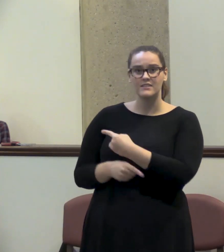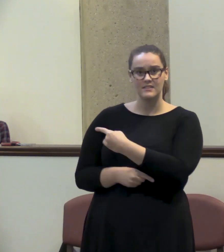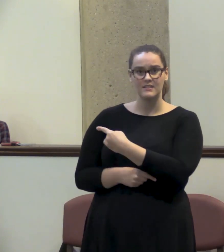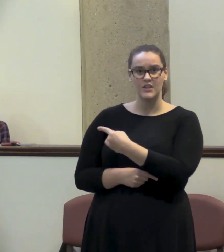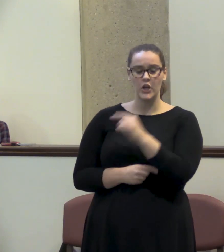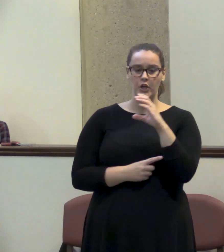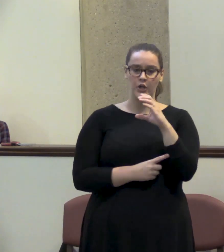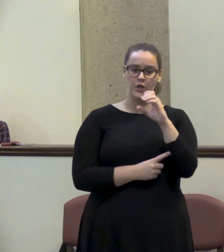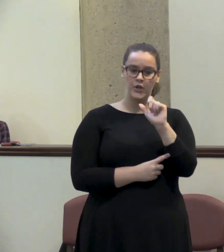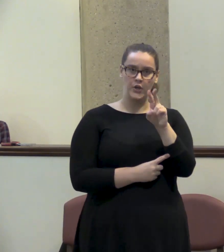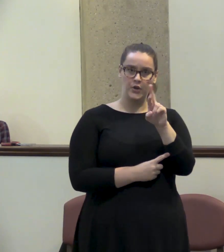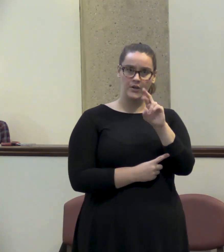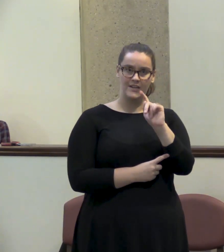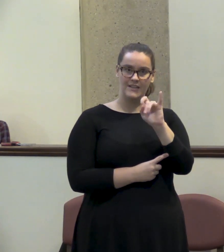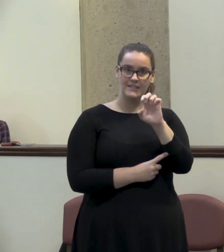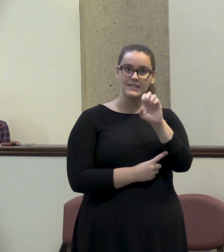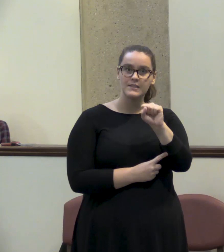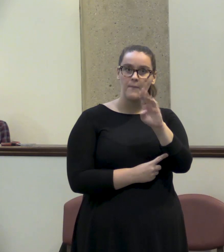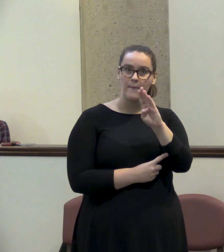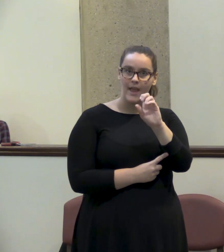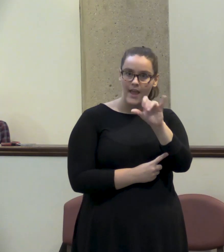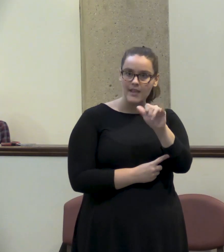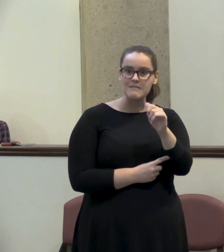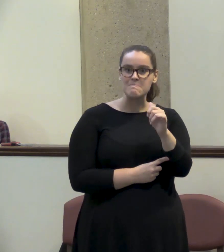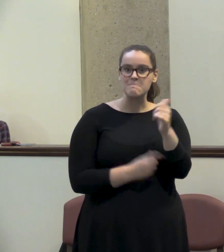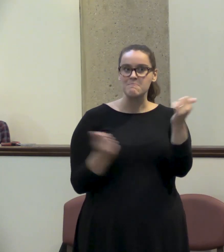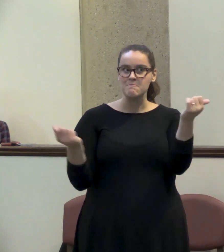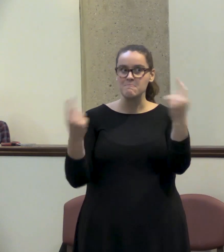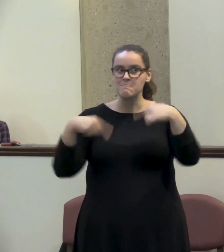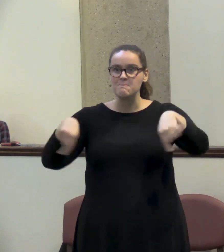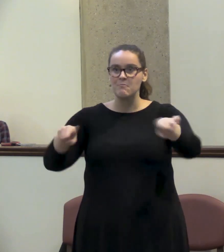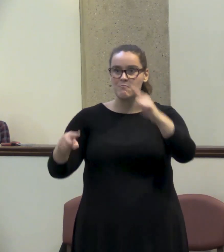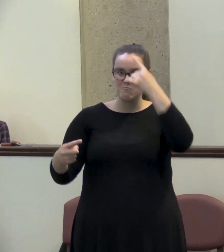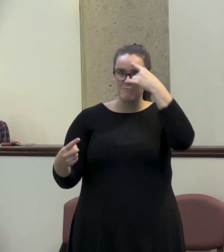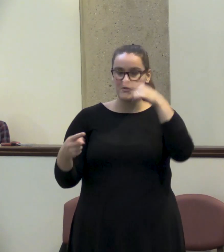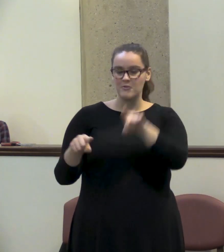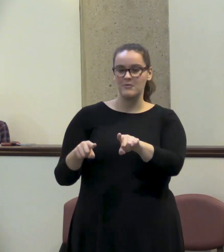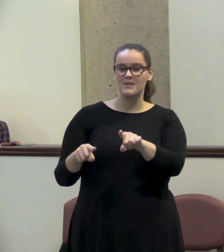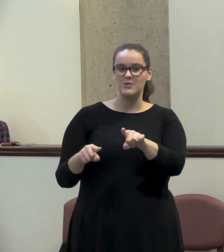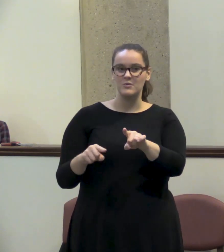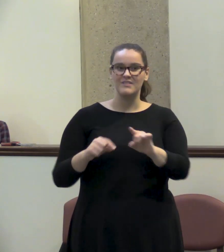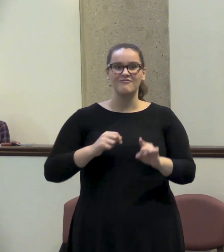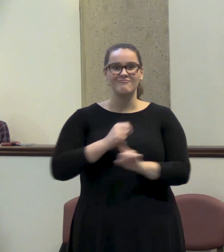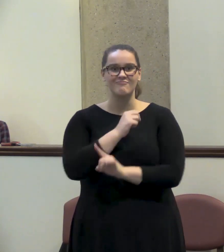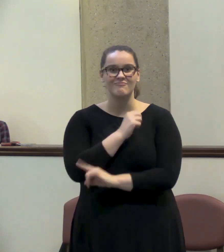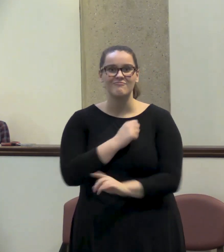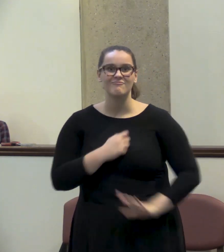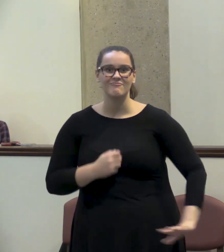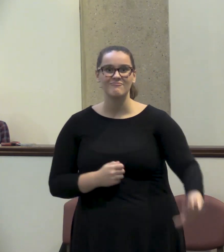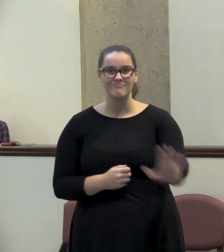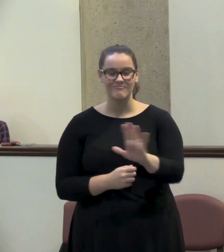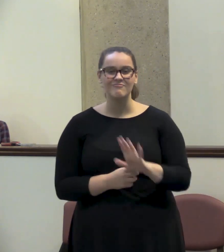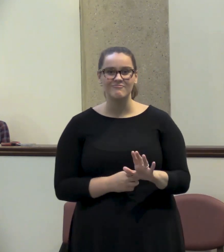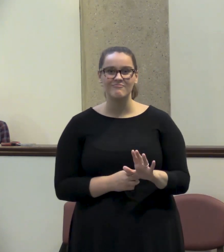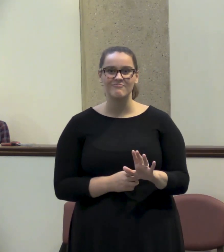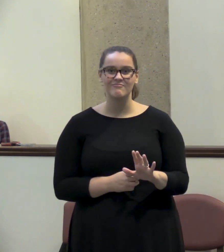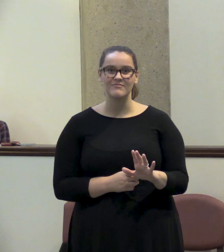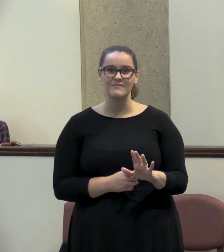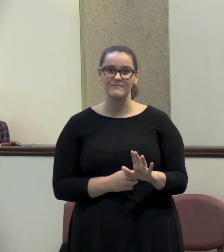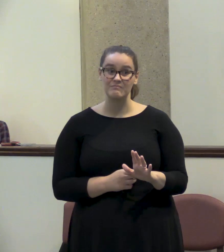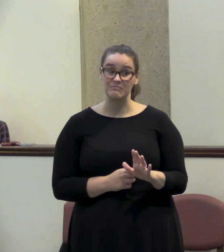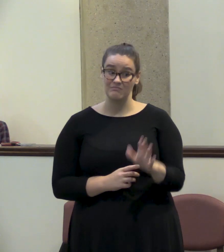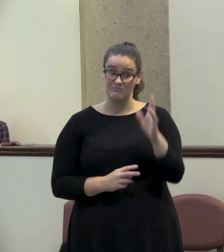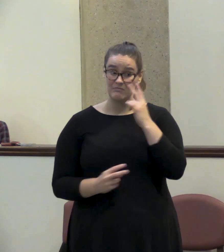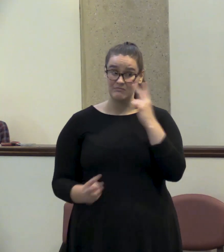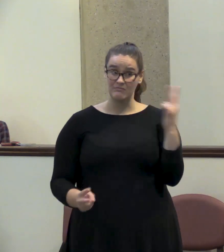Curtis Bay was considered a dumping ground. That had been its history that I relayed to you